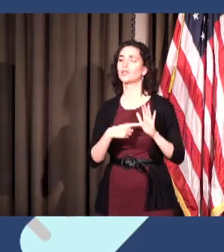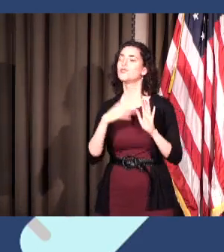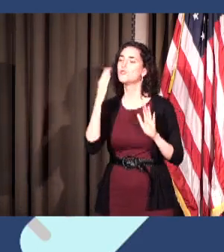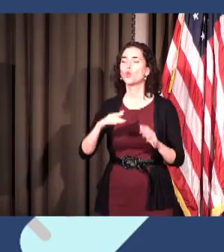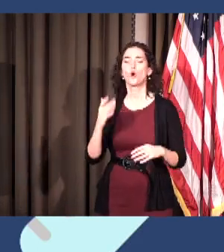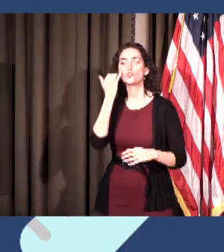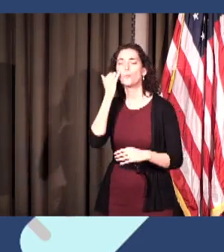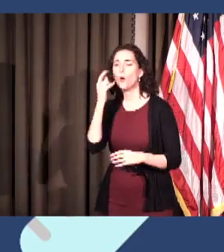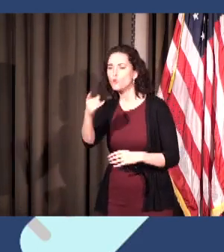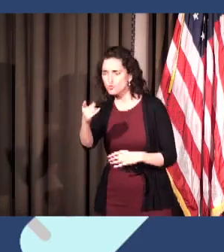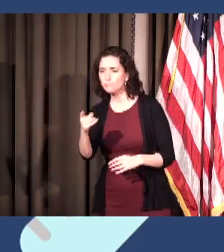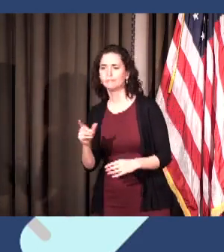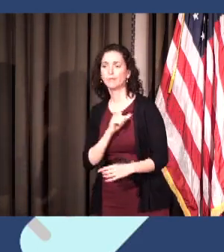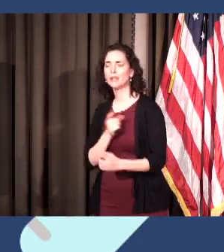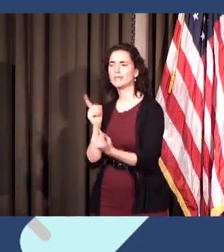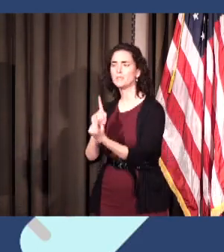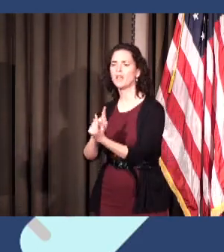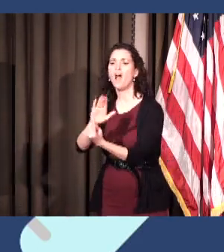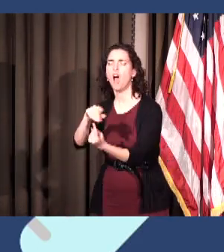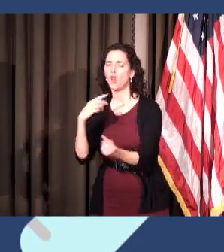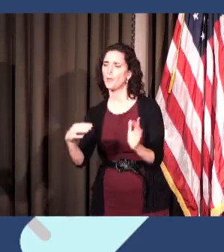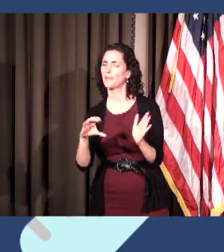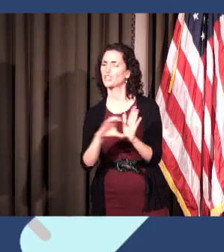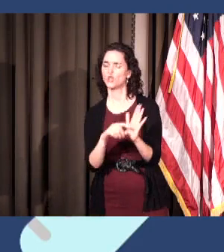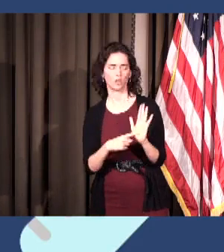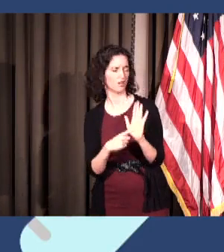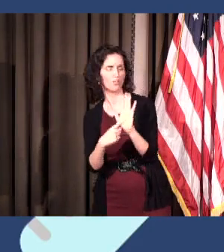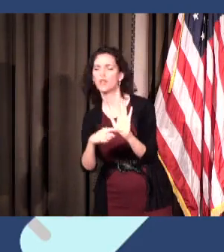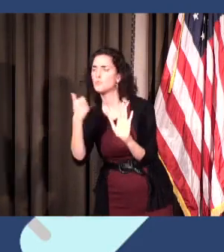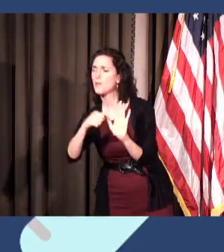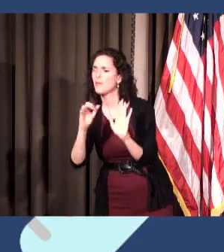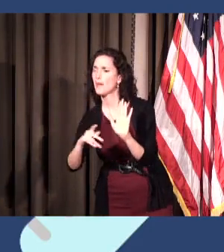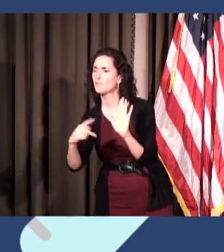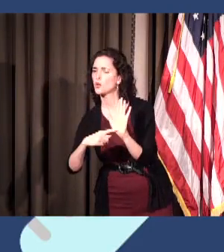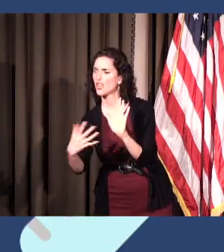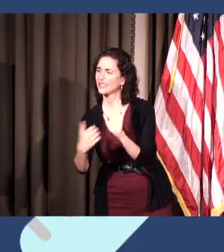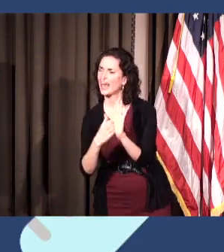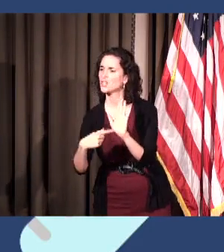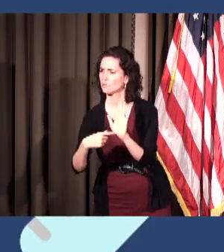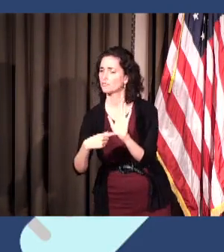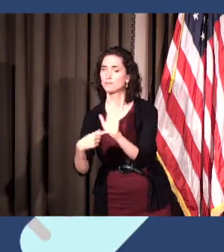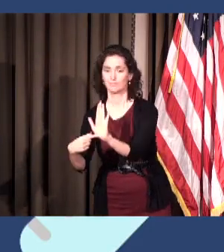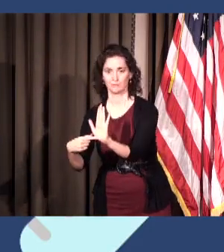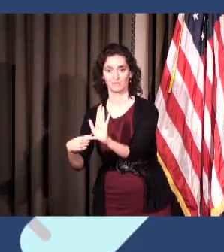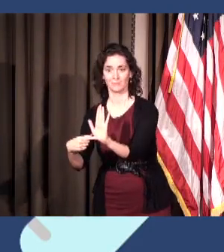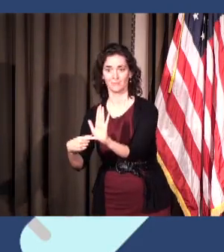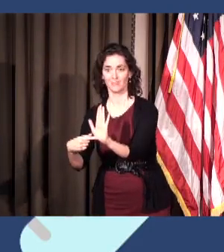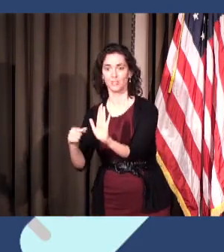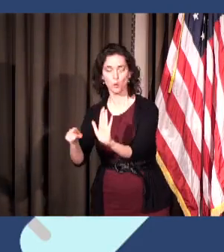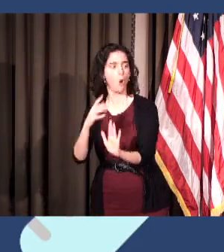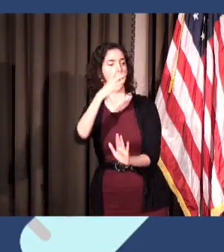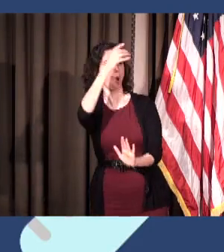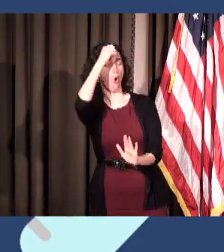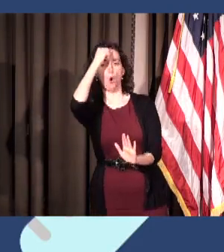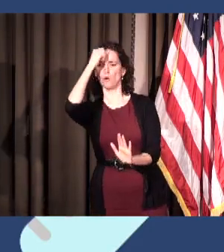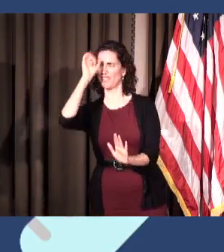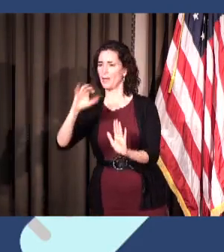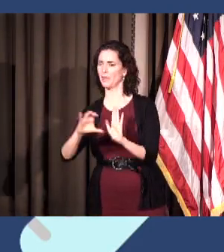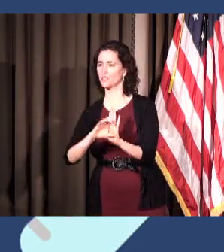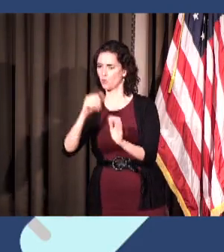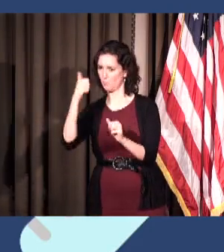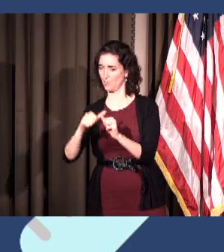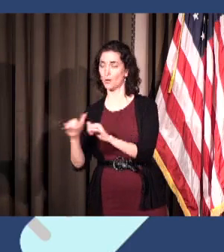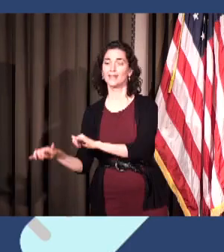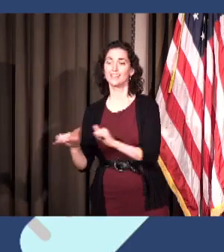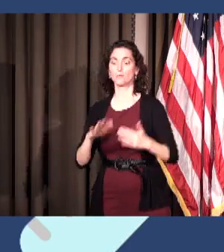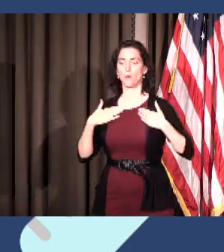remember this guy's face if you ever see him again. That's what the vaccine does, and your body recognizes that and starts going through the motions of building up